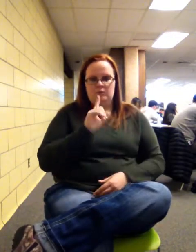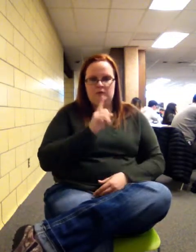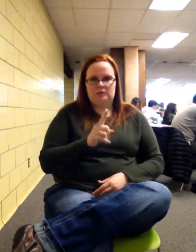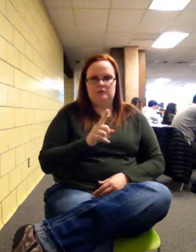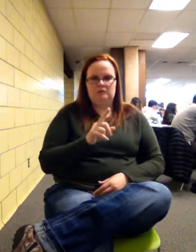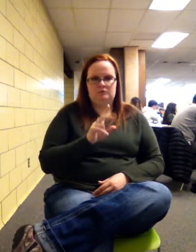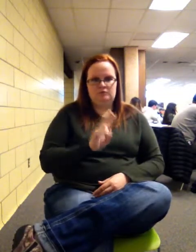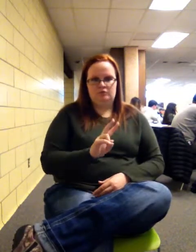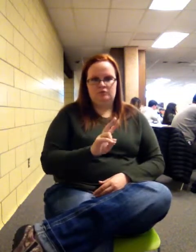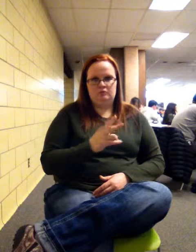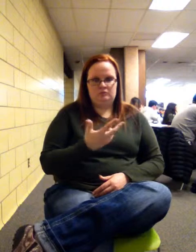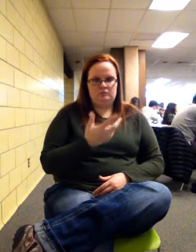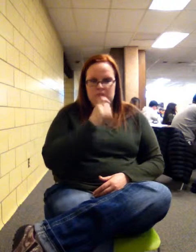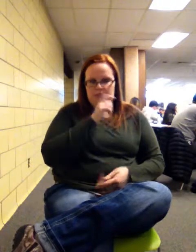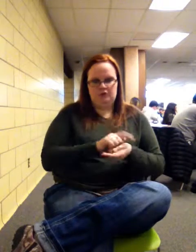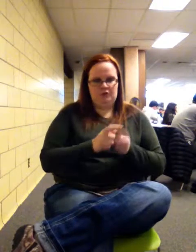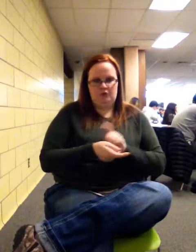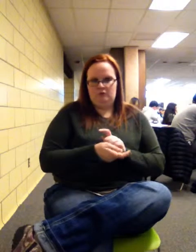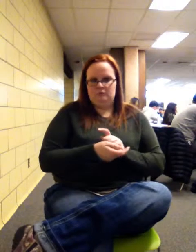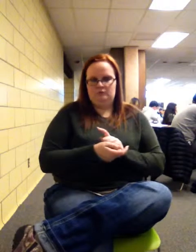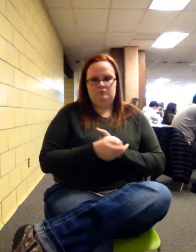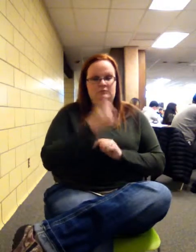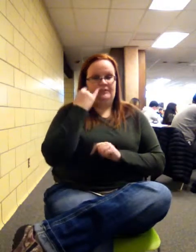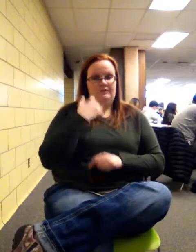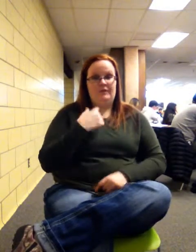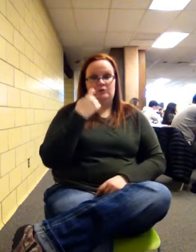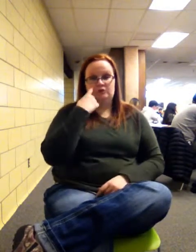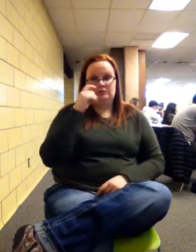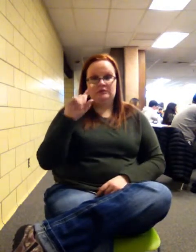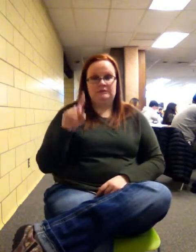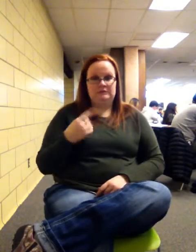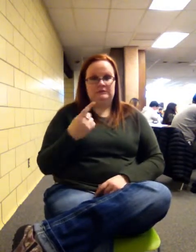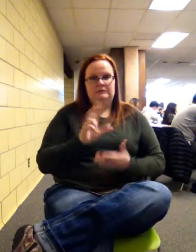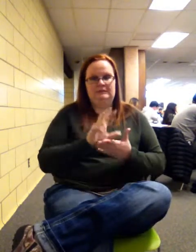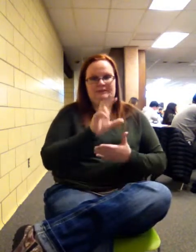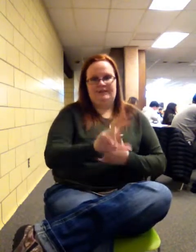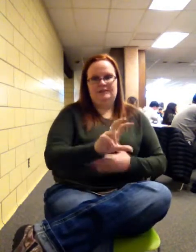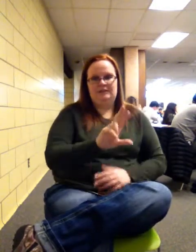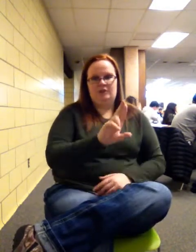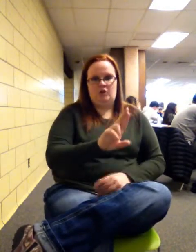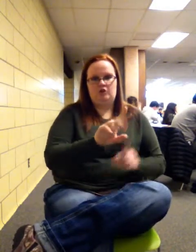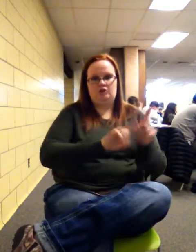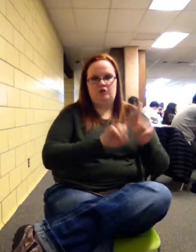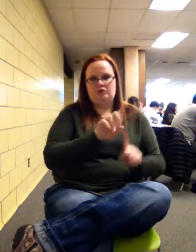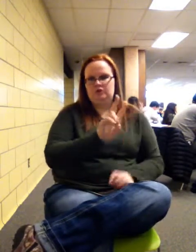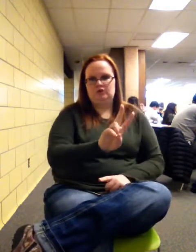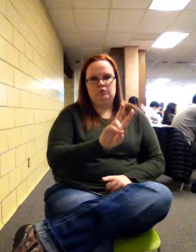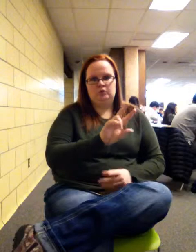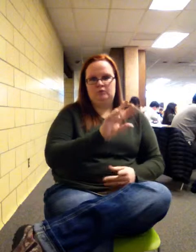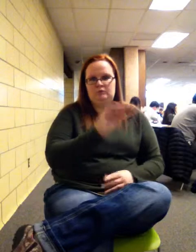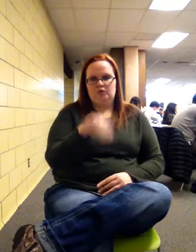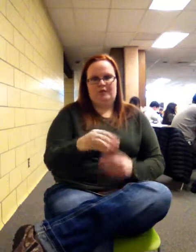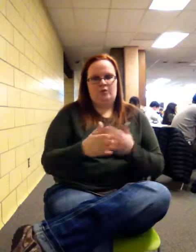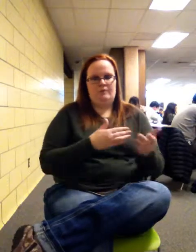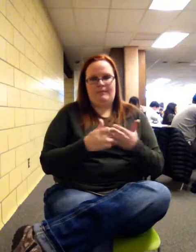okay? That's not going to change. If I was just investing at R star, I'd be getting 2% no matter how long I lock my money away. So